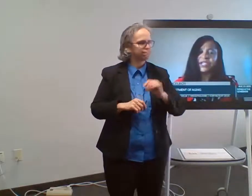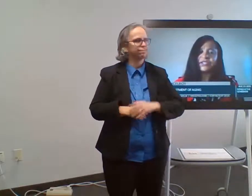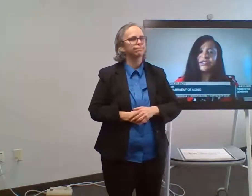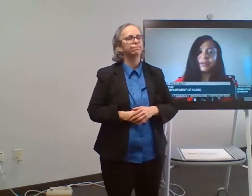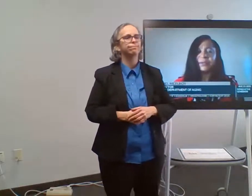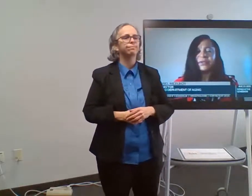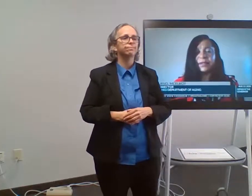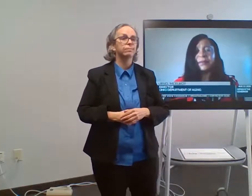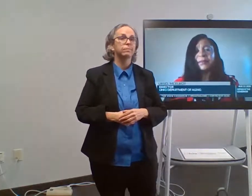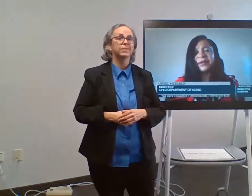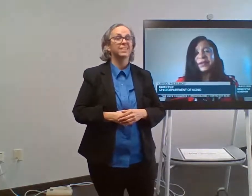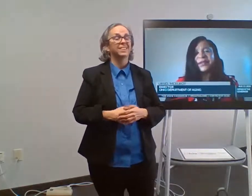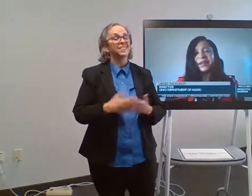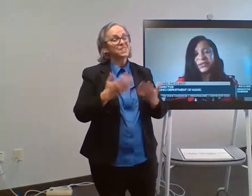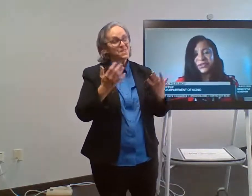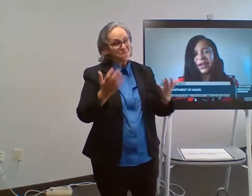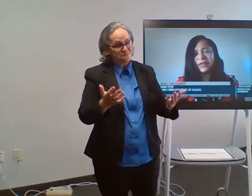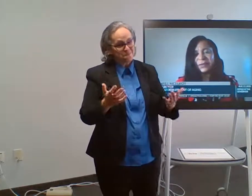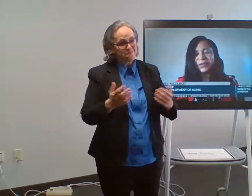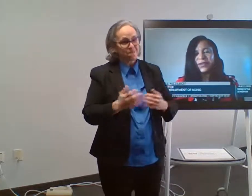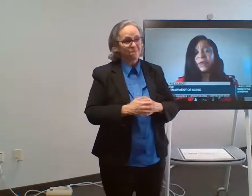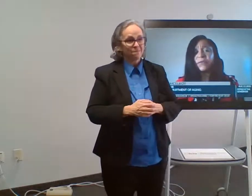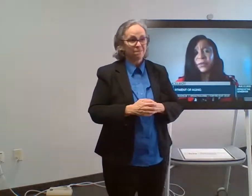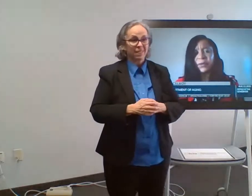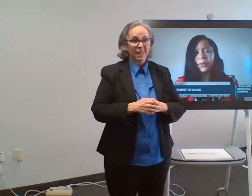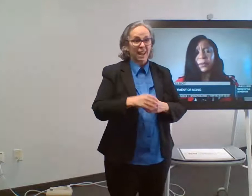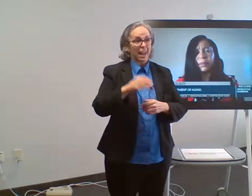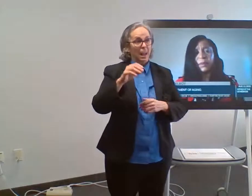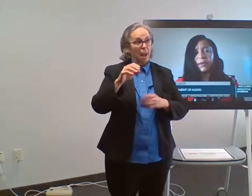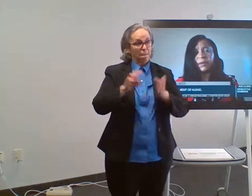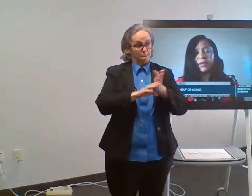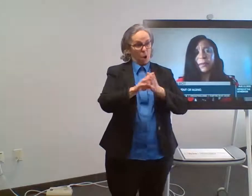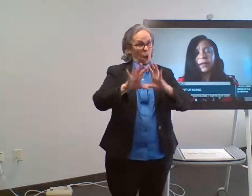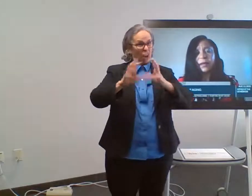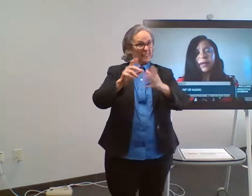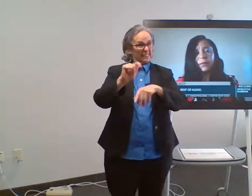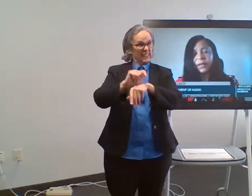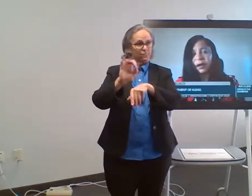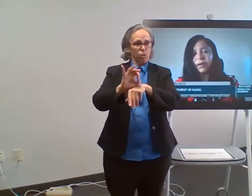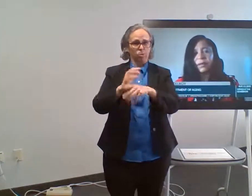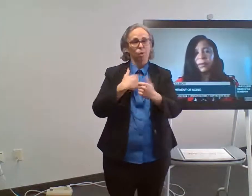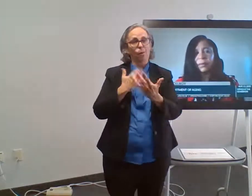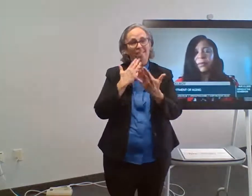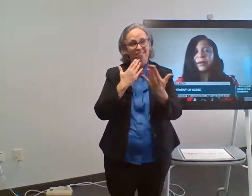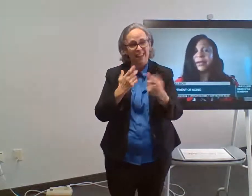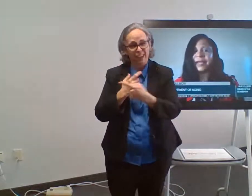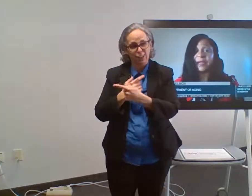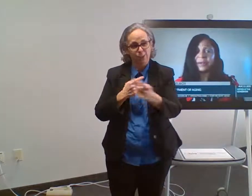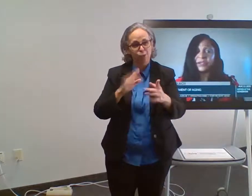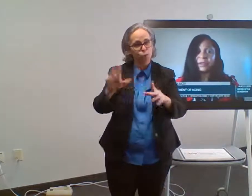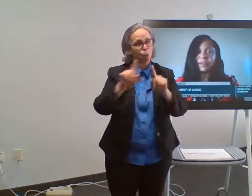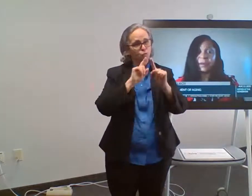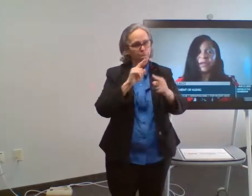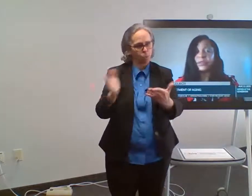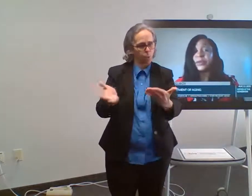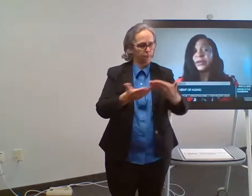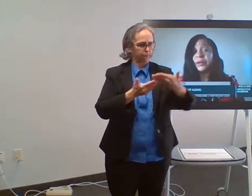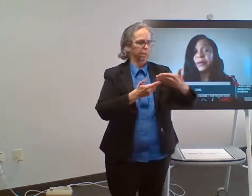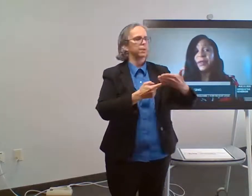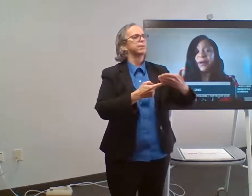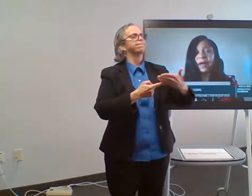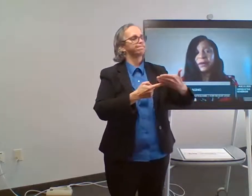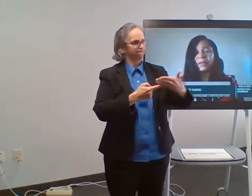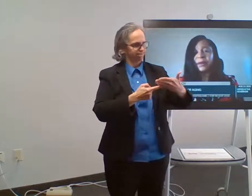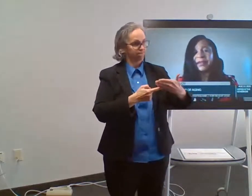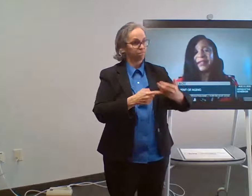grateful appreciation to members of the Minority Health Strike Force for the reports And regarding the report and our cabinet's response, we